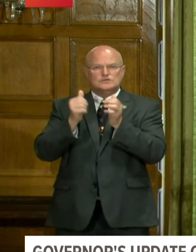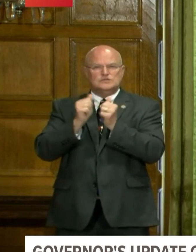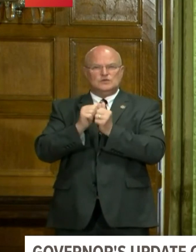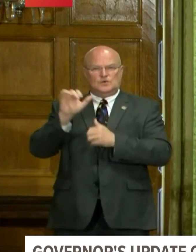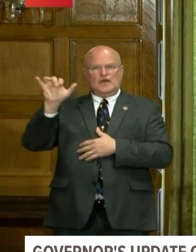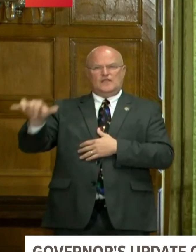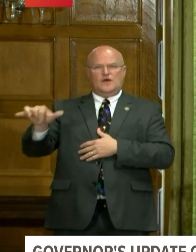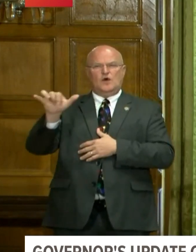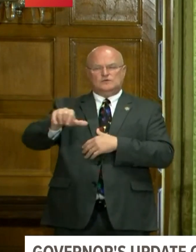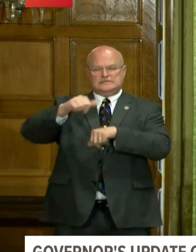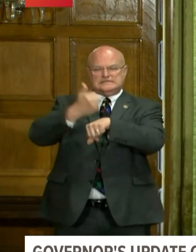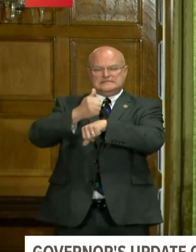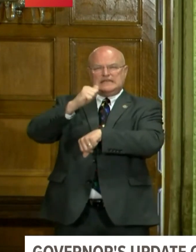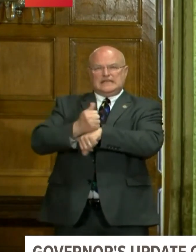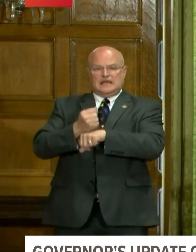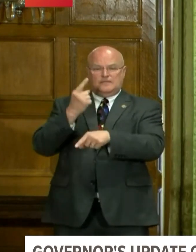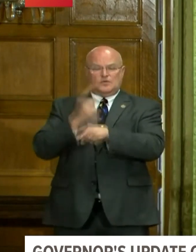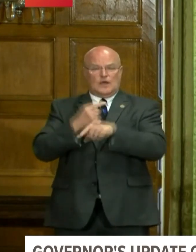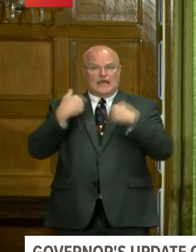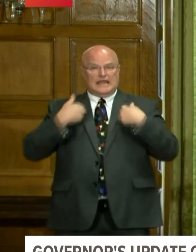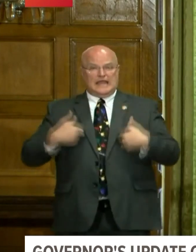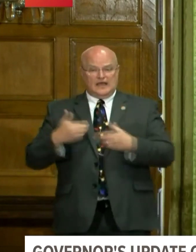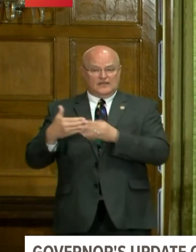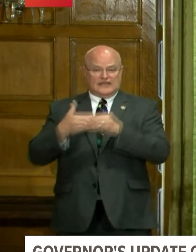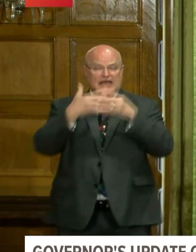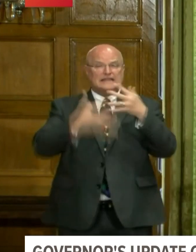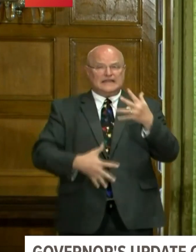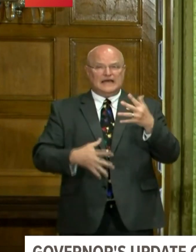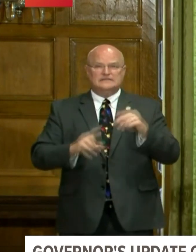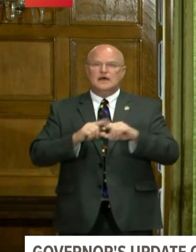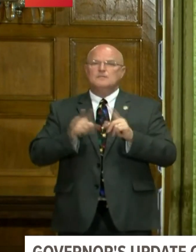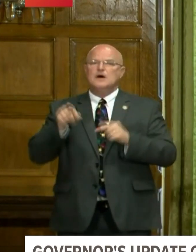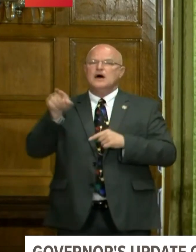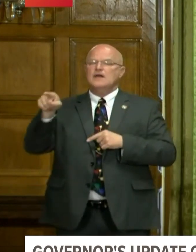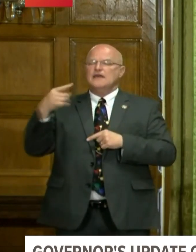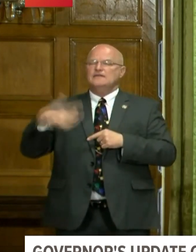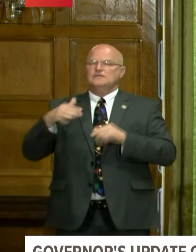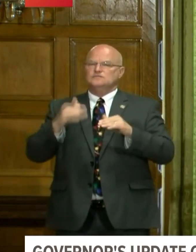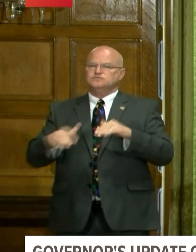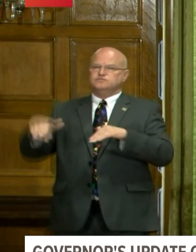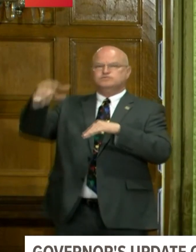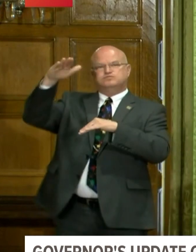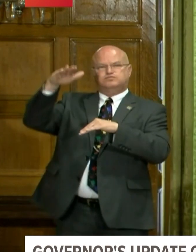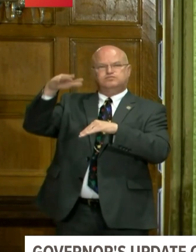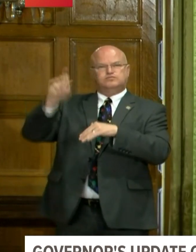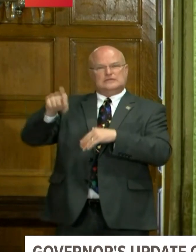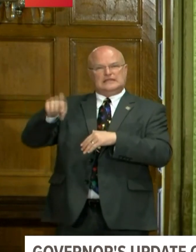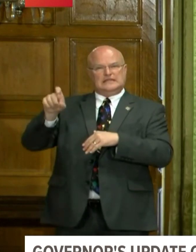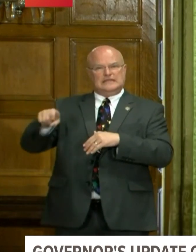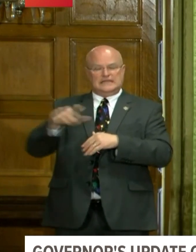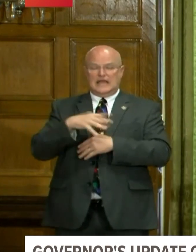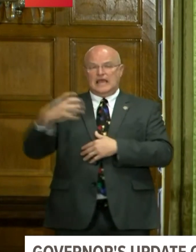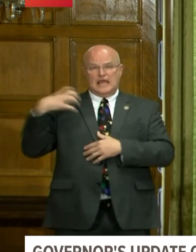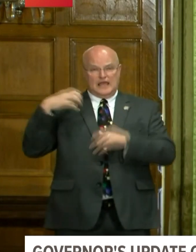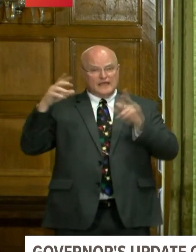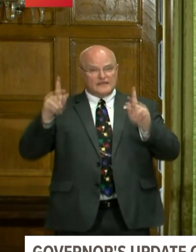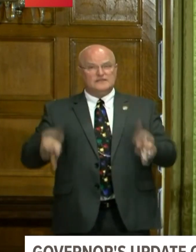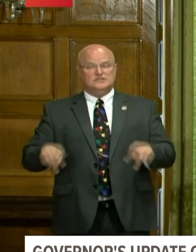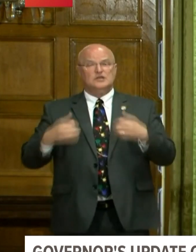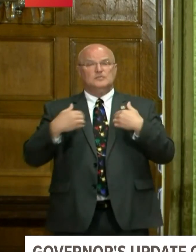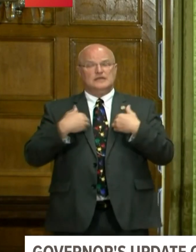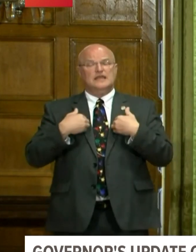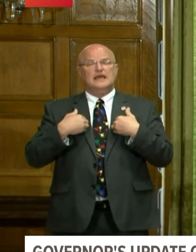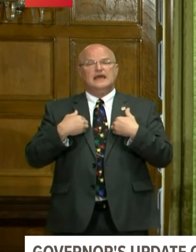those in setting up the right health guidelines, but they've really gone the extra mile in it. And their chairman